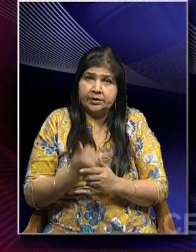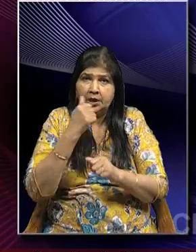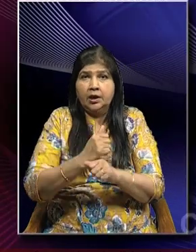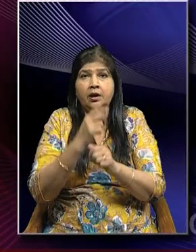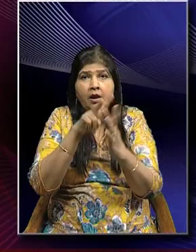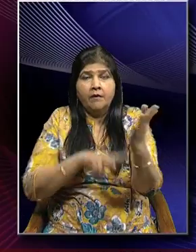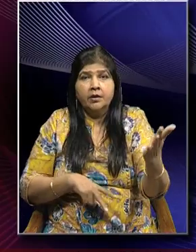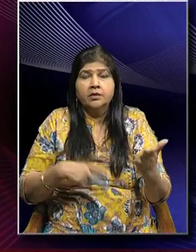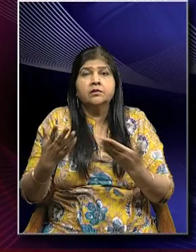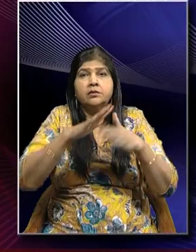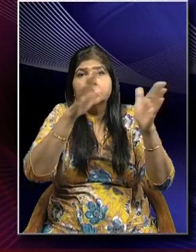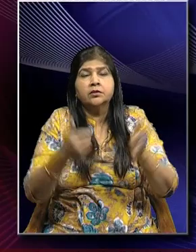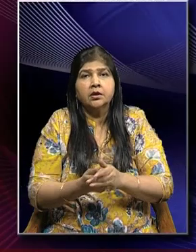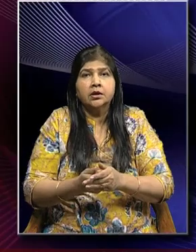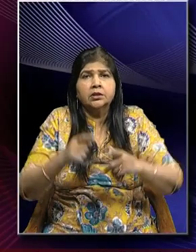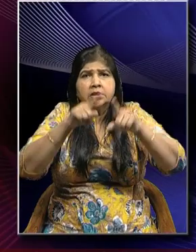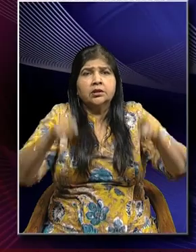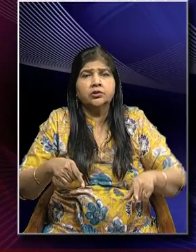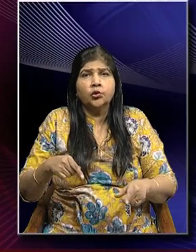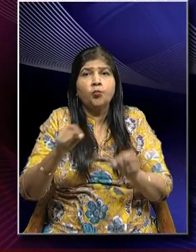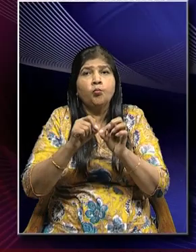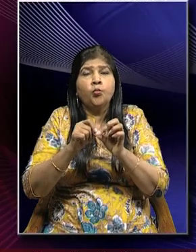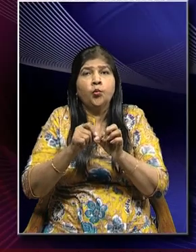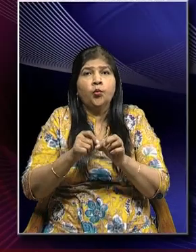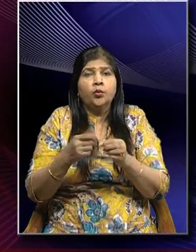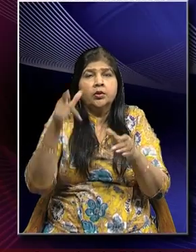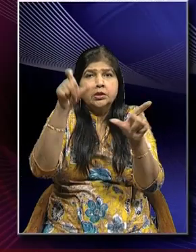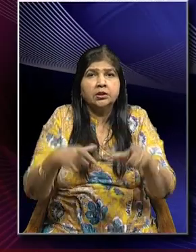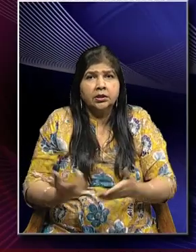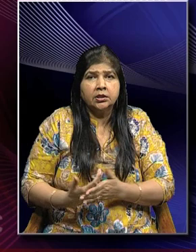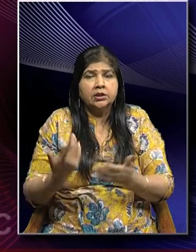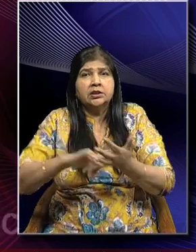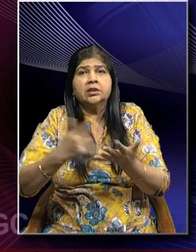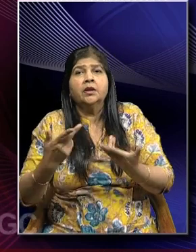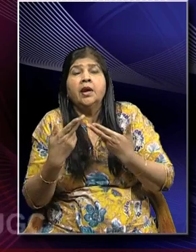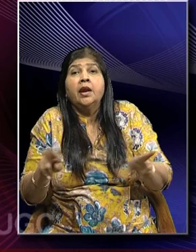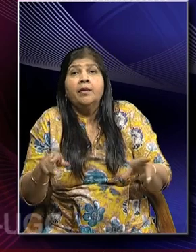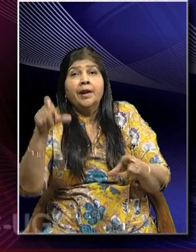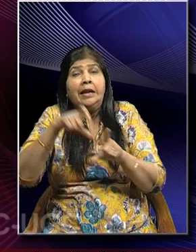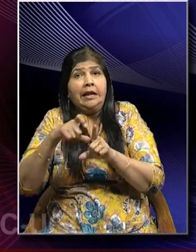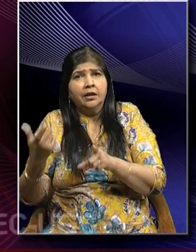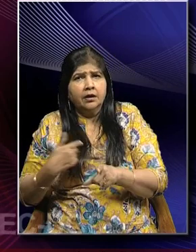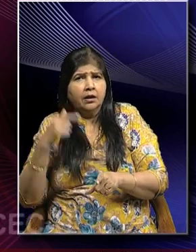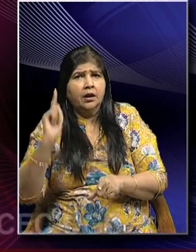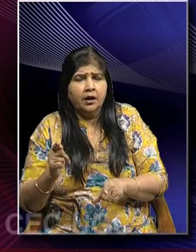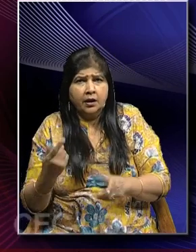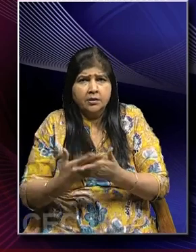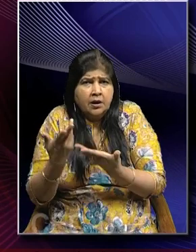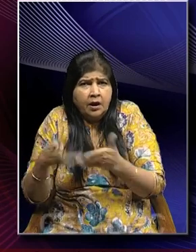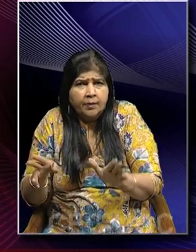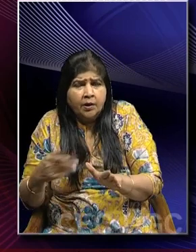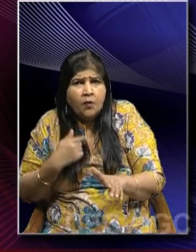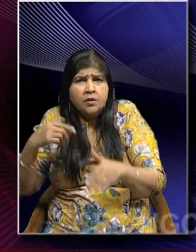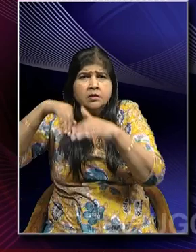the structure of board committees, the way you have planned. What is the state of independent director? Are they actually independent,